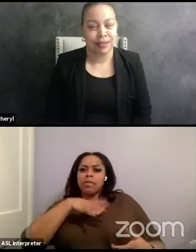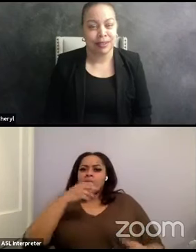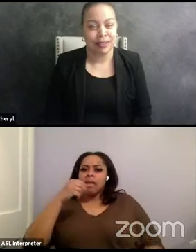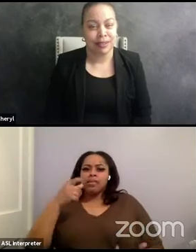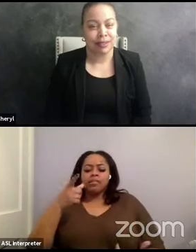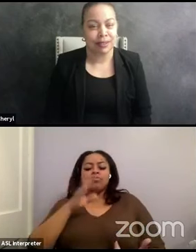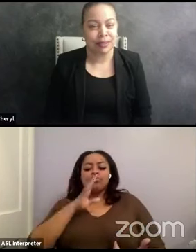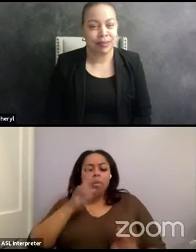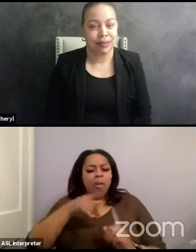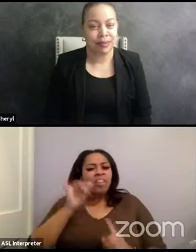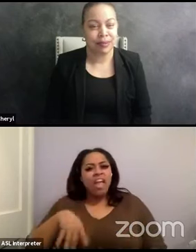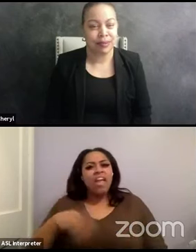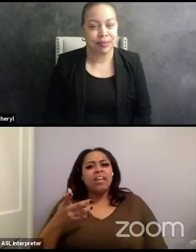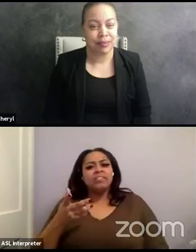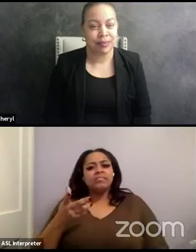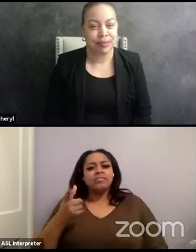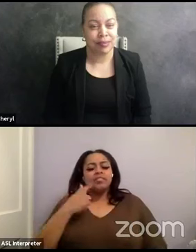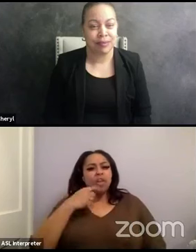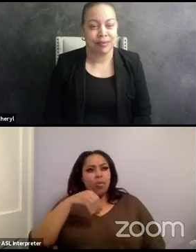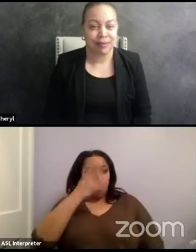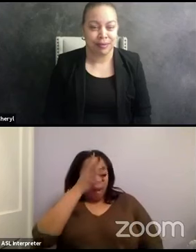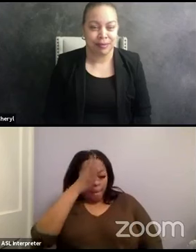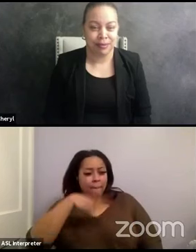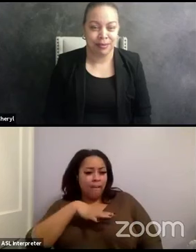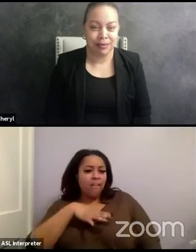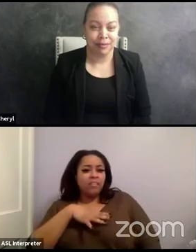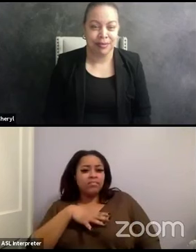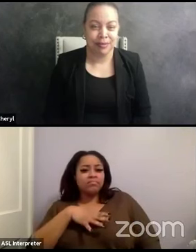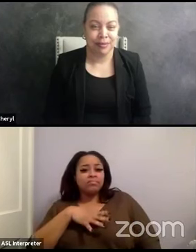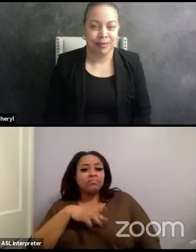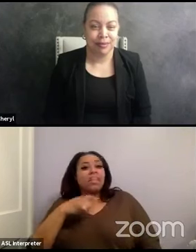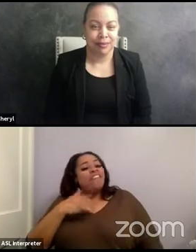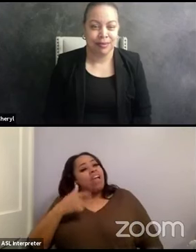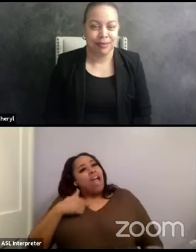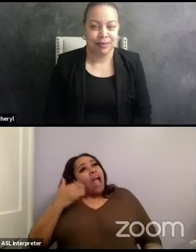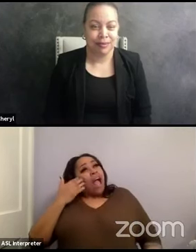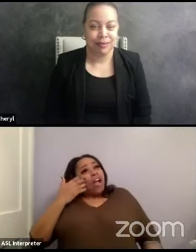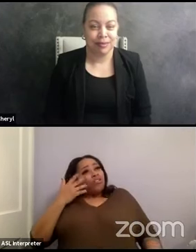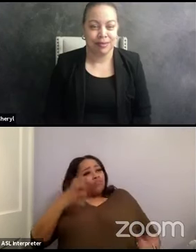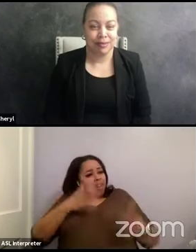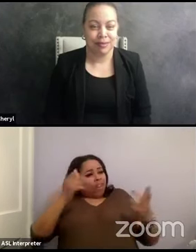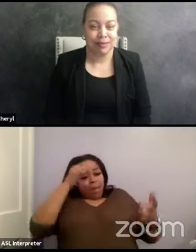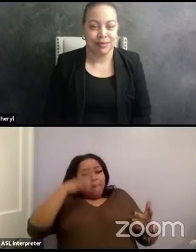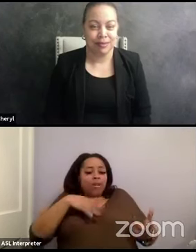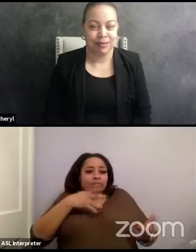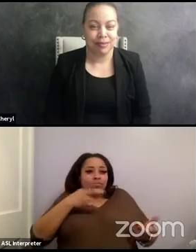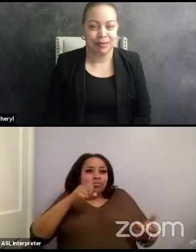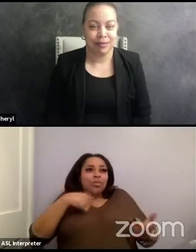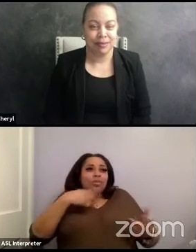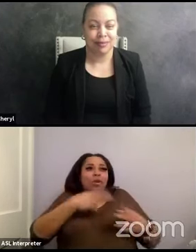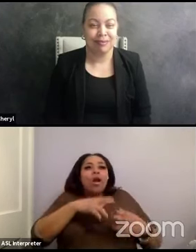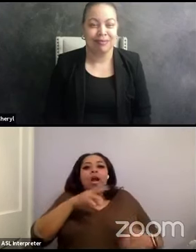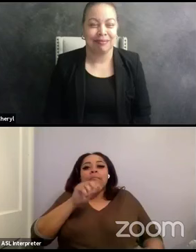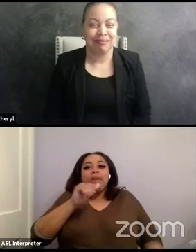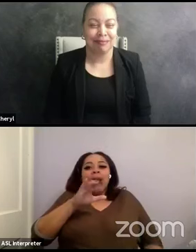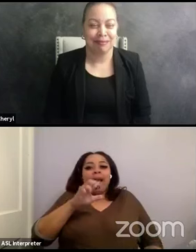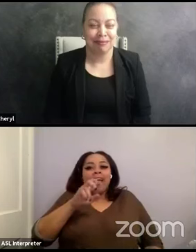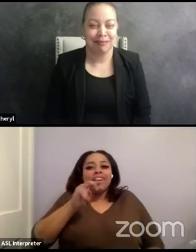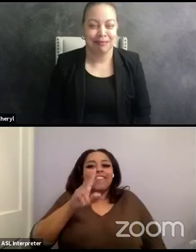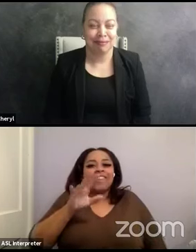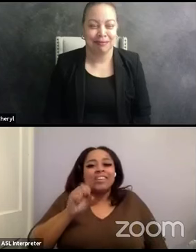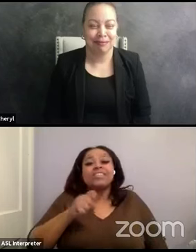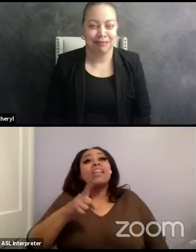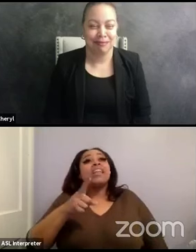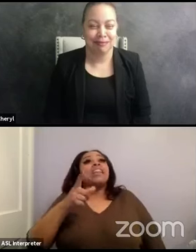about how, like, white men, and I feel like, I know a ton of men who do this. We call them activists, right? They adhere